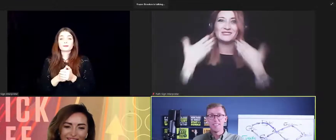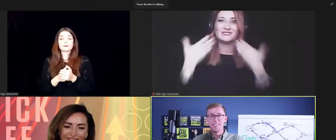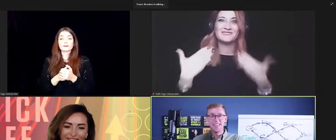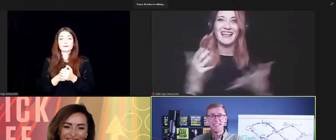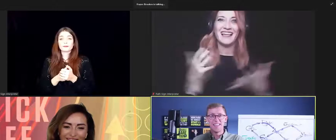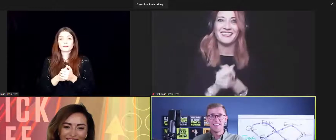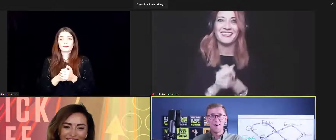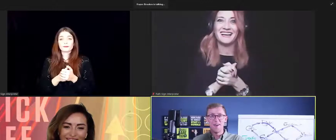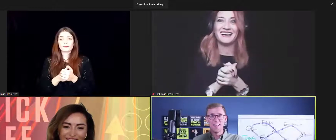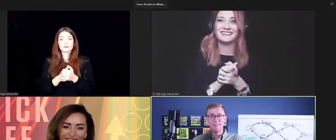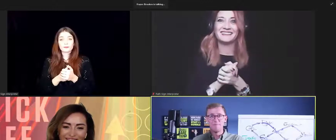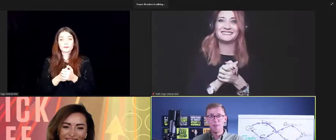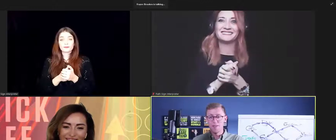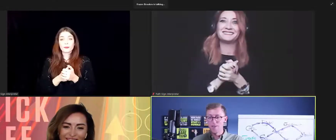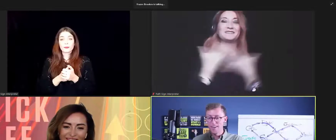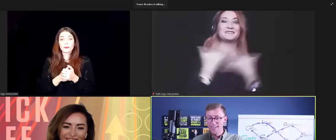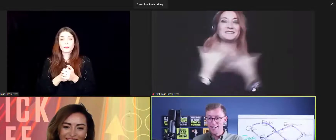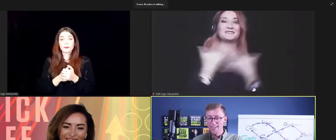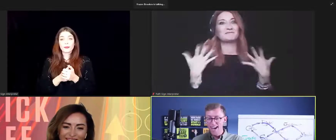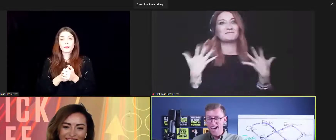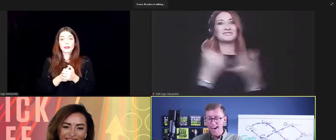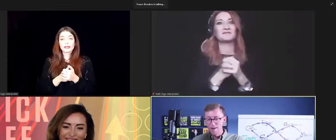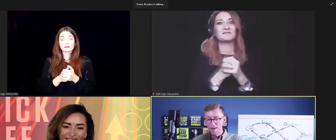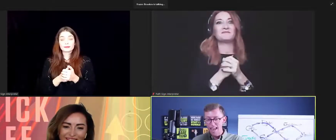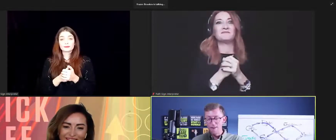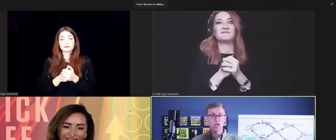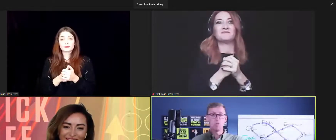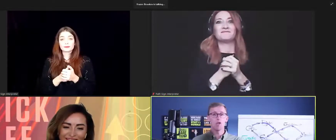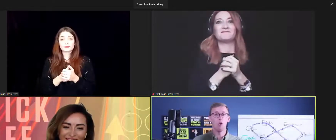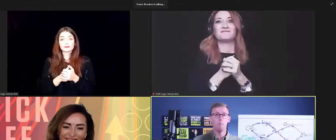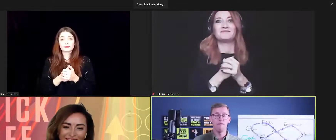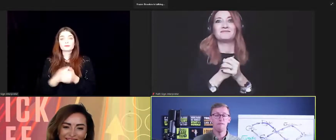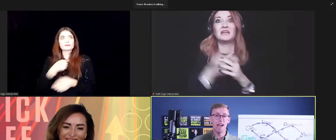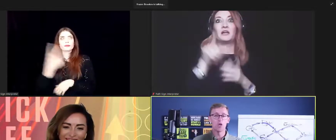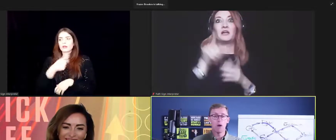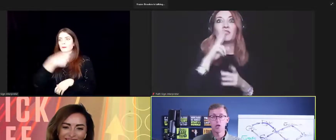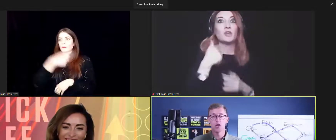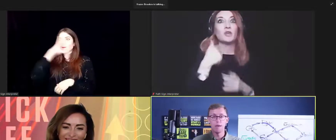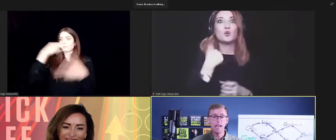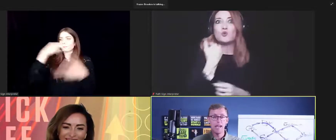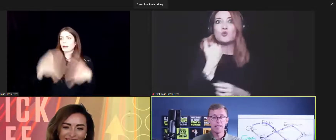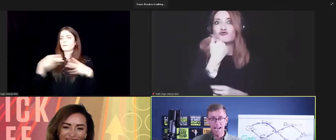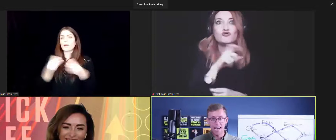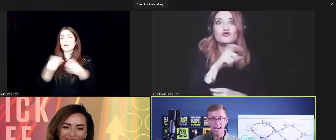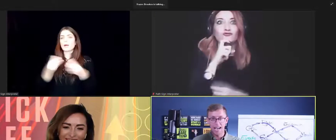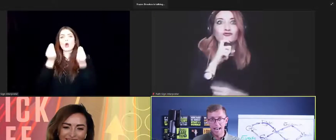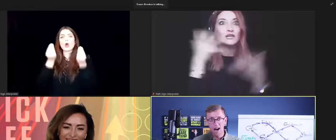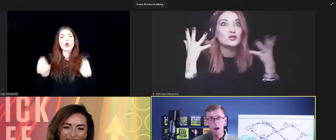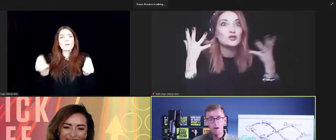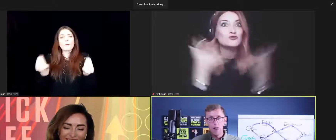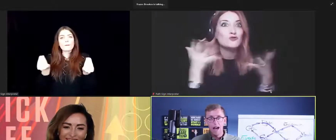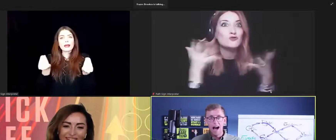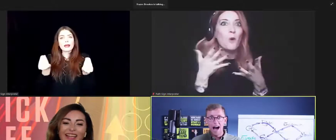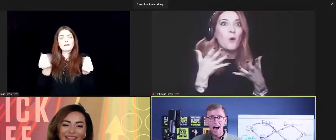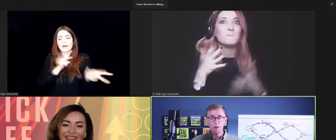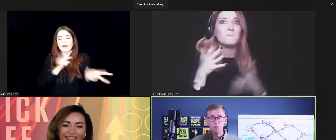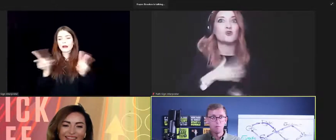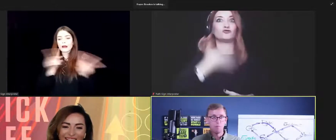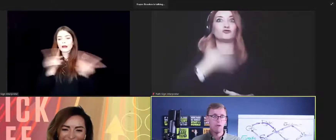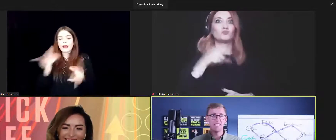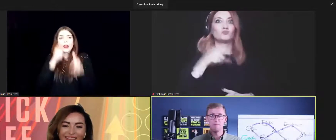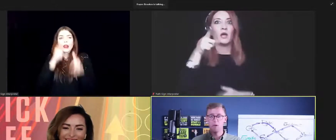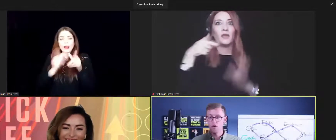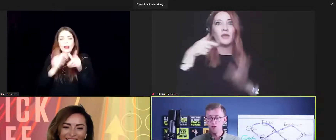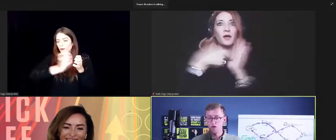to their own like mother tongue. If someone told me, Frazer, I want you to speak in Italiano, I would